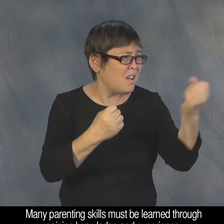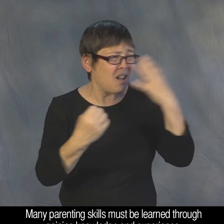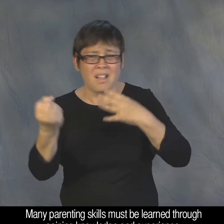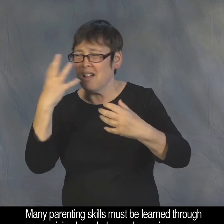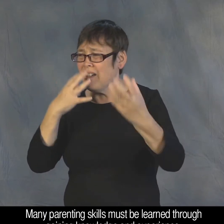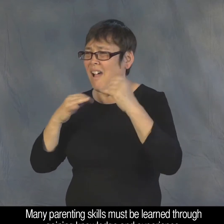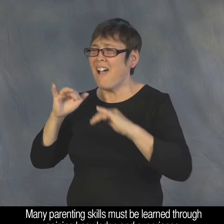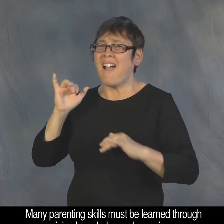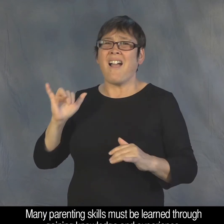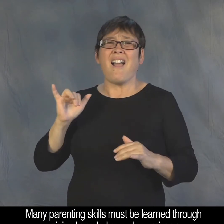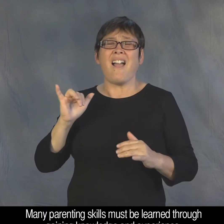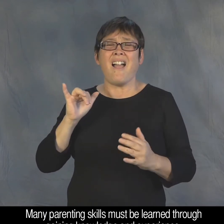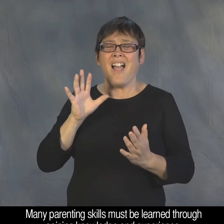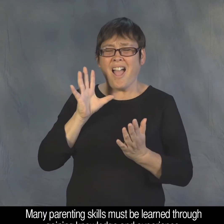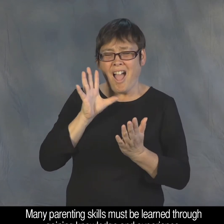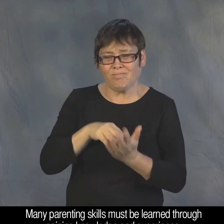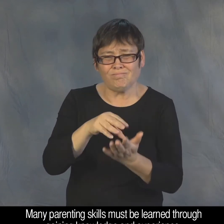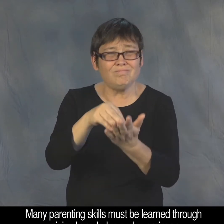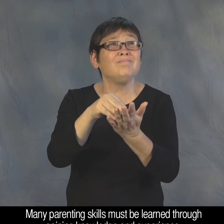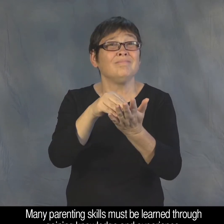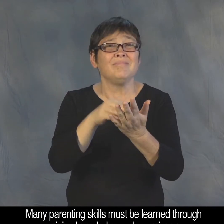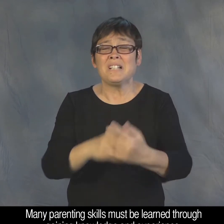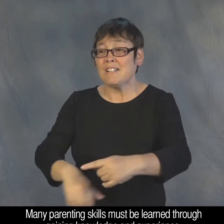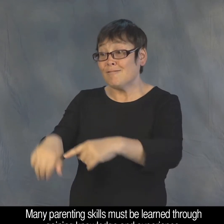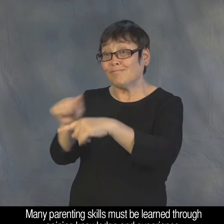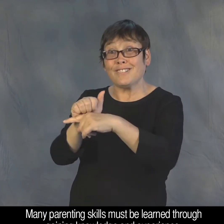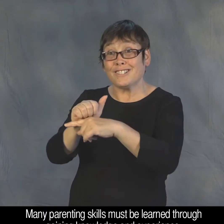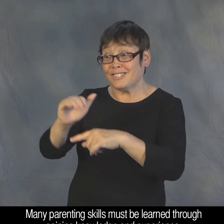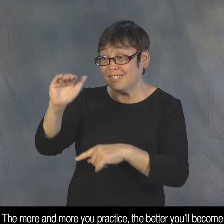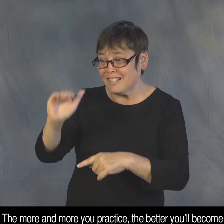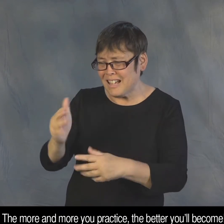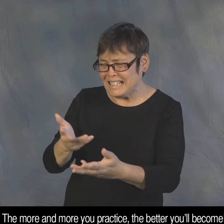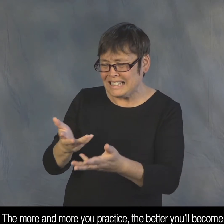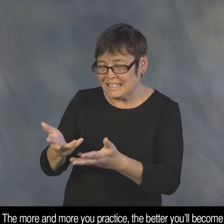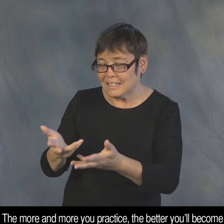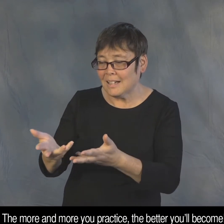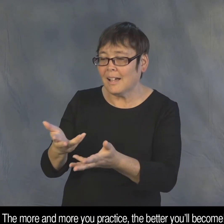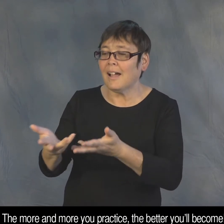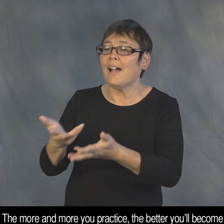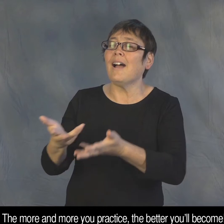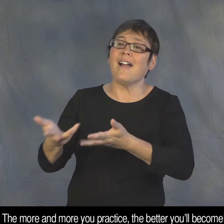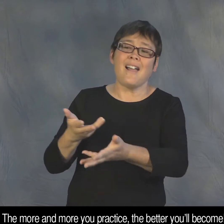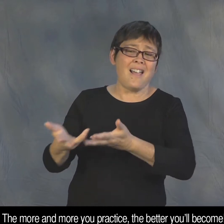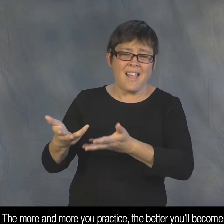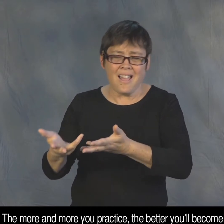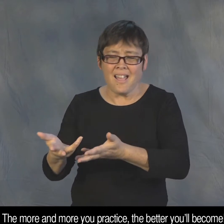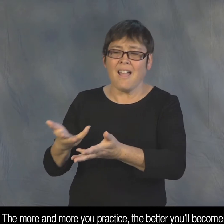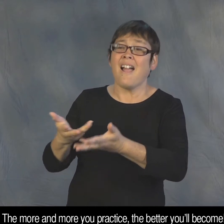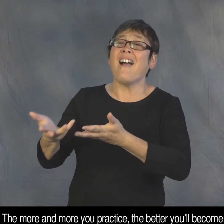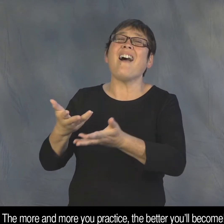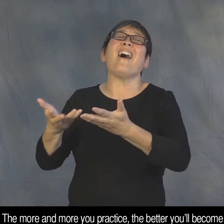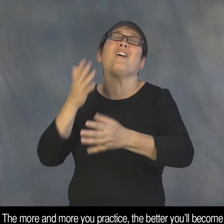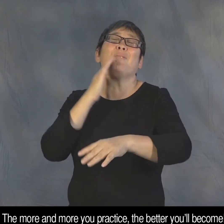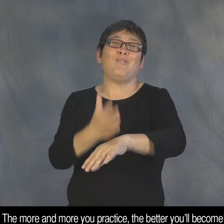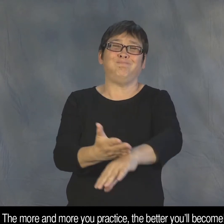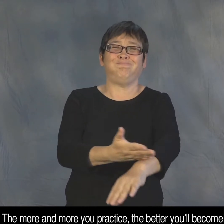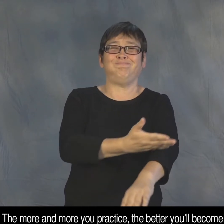be learned through gaining knowledge and experience. The more you practice, the better you'll become.